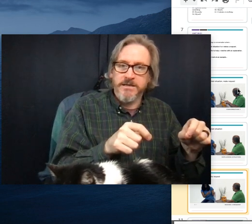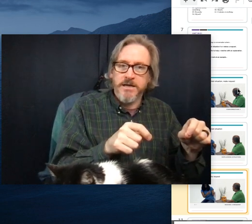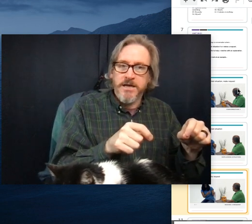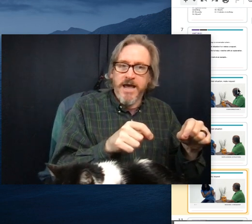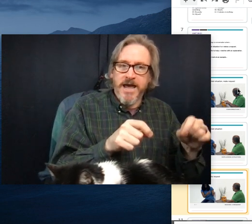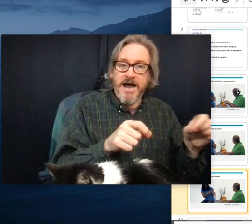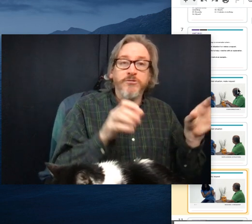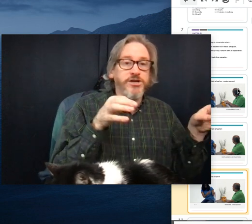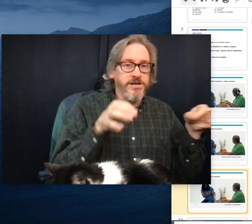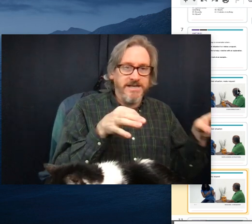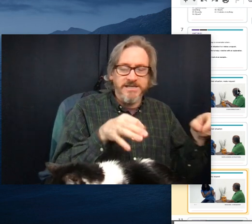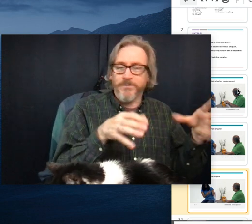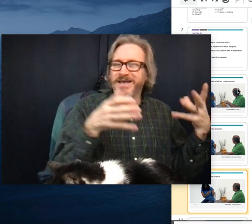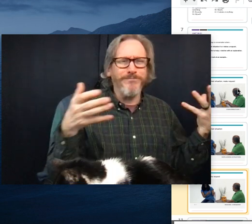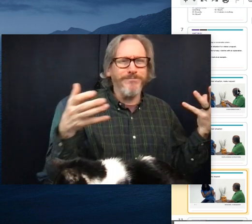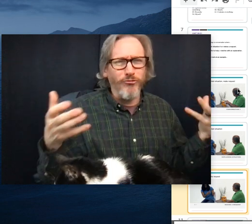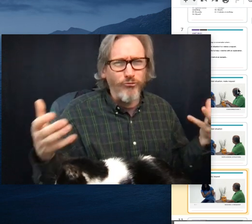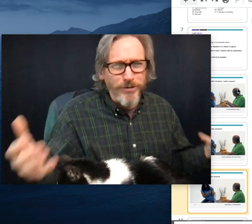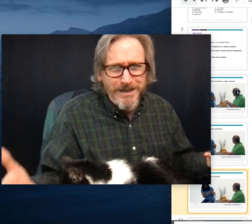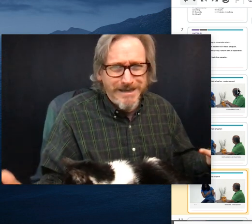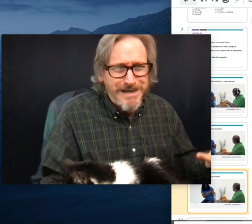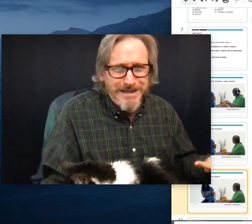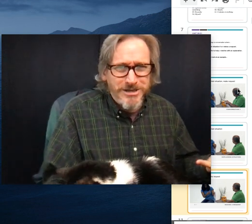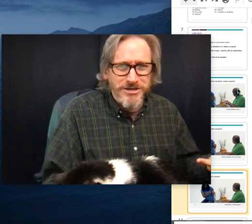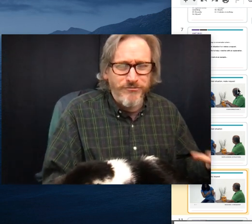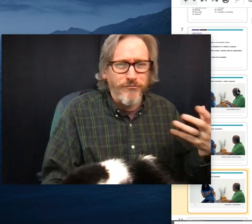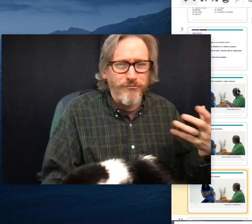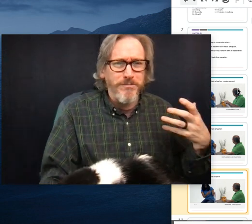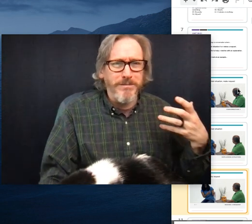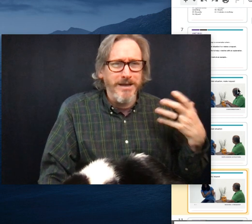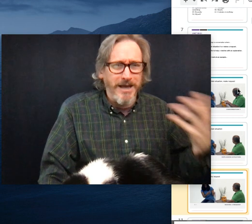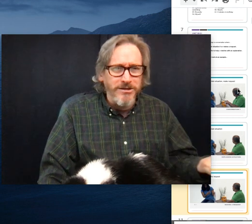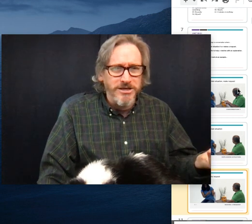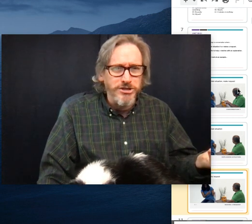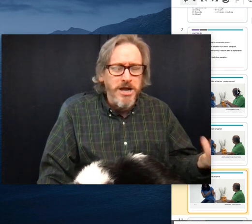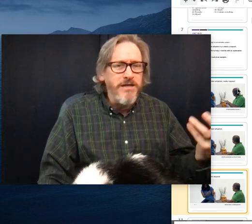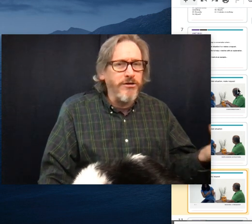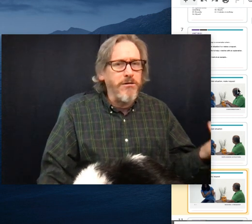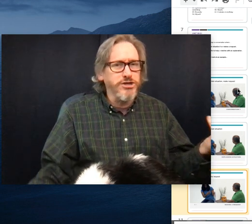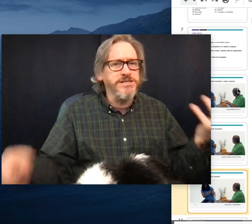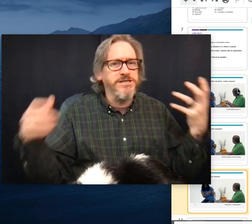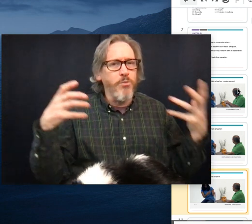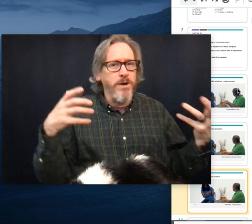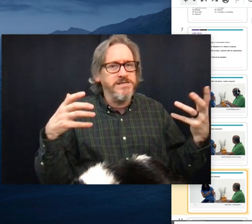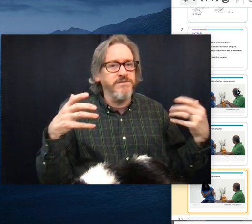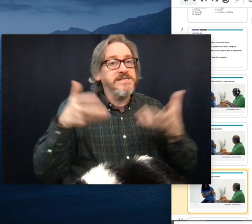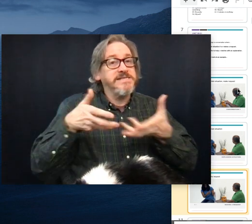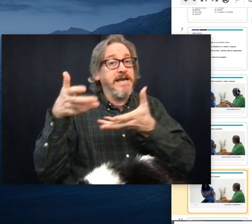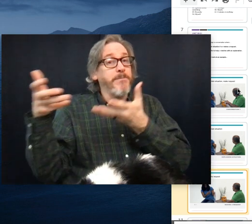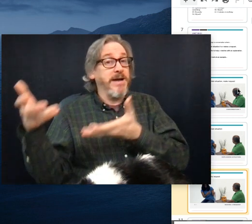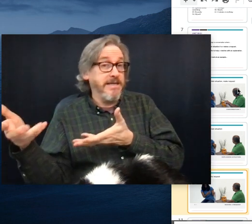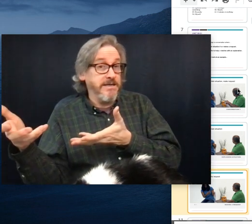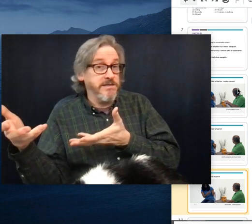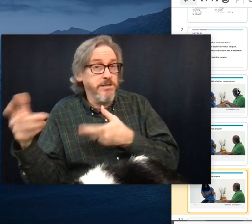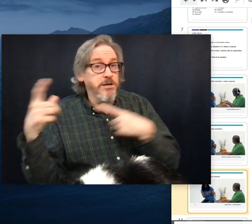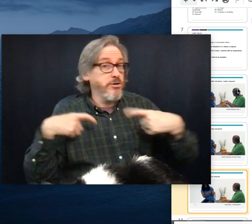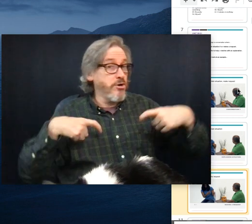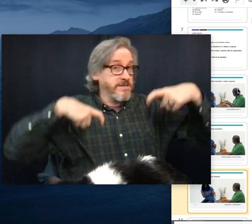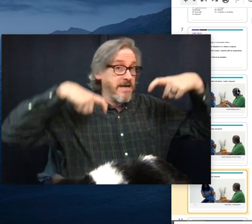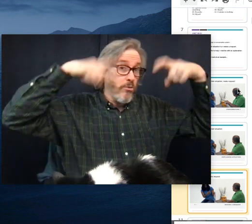that and how she sets it up. Really, it's not that much different from English. There are just some ways of setting up